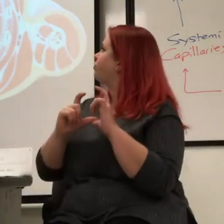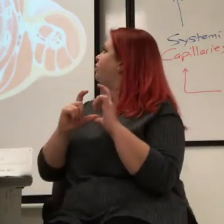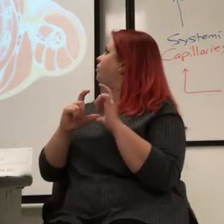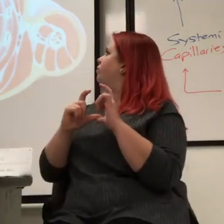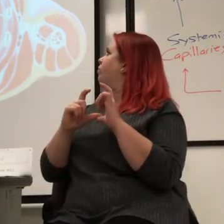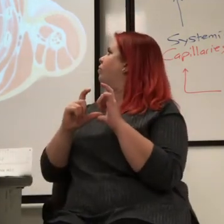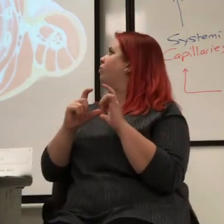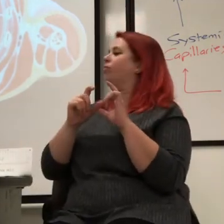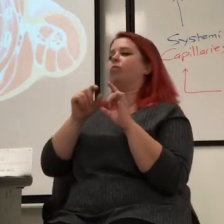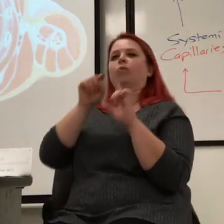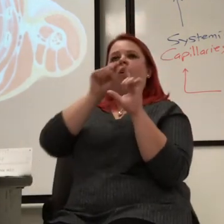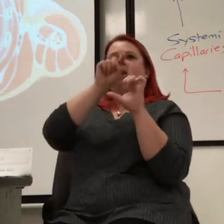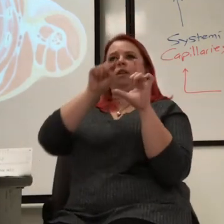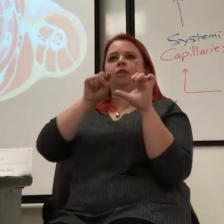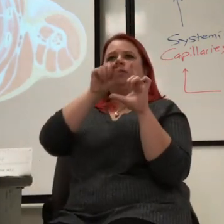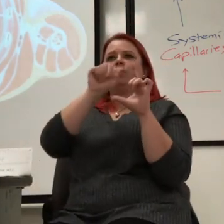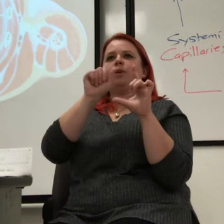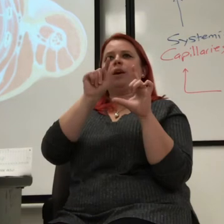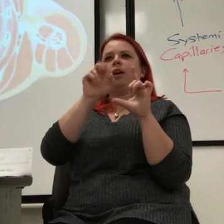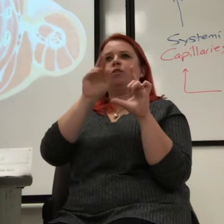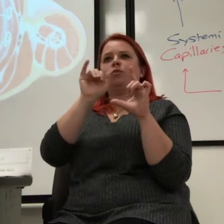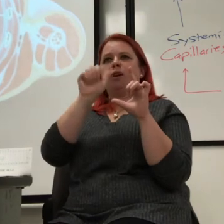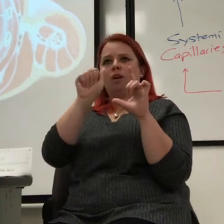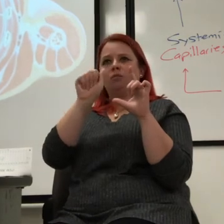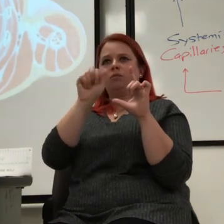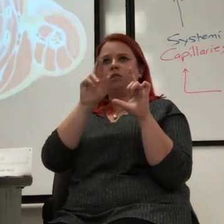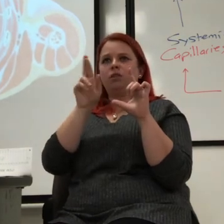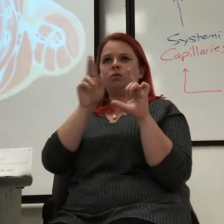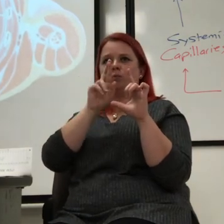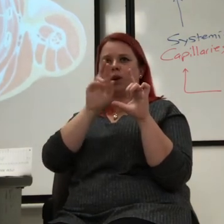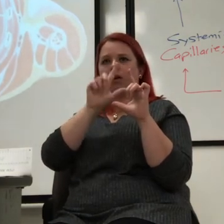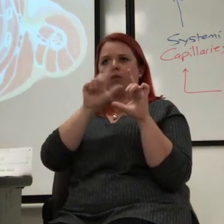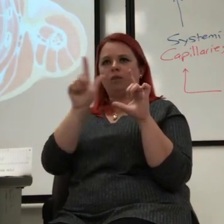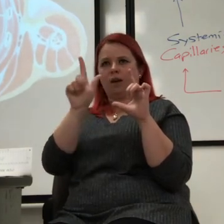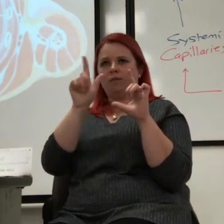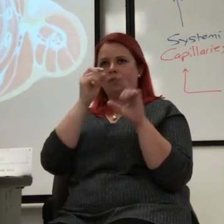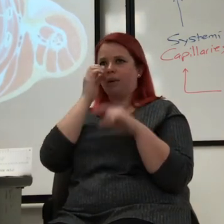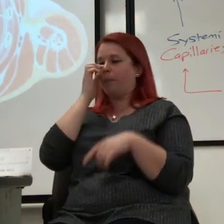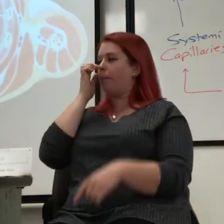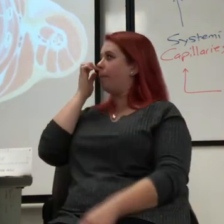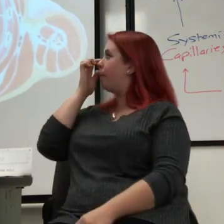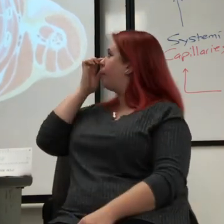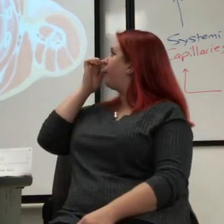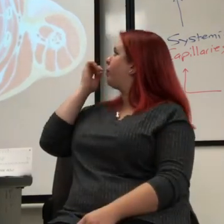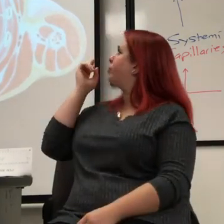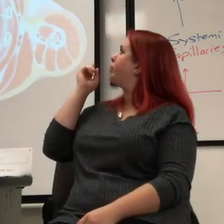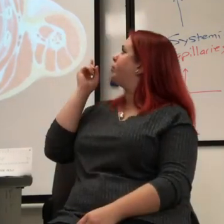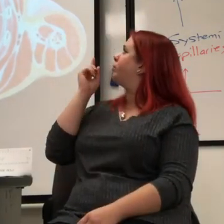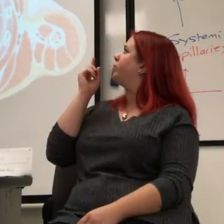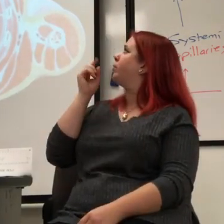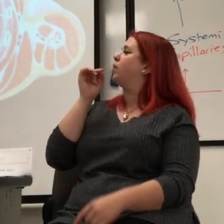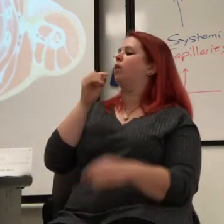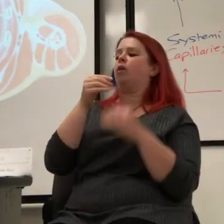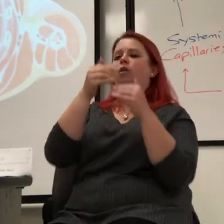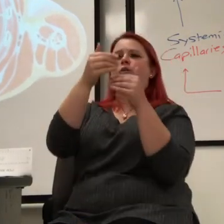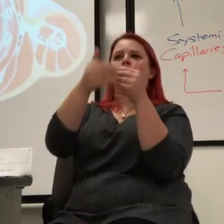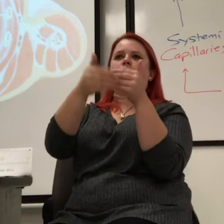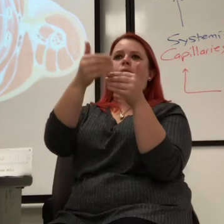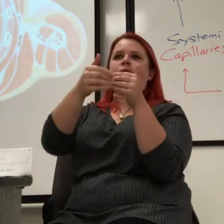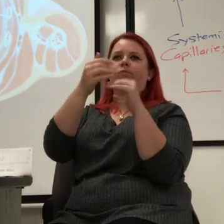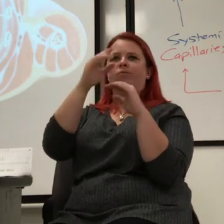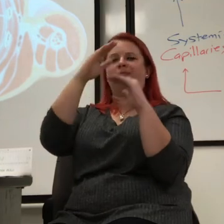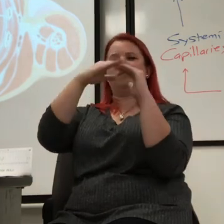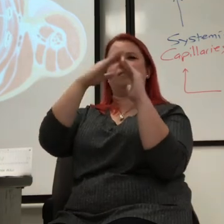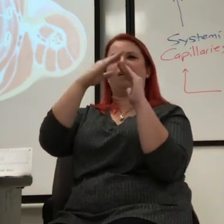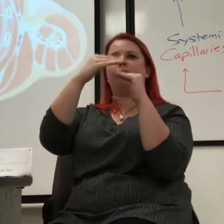These two are the atria. That's the right, that's the left. Okay, so this is anterior, this is posterior. So